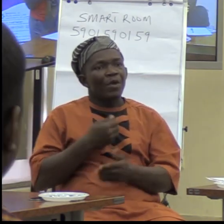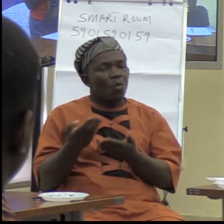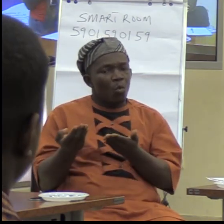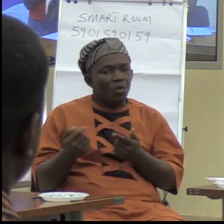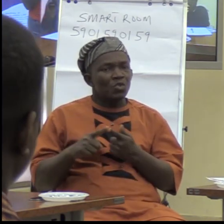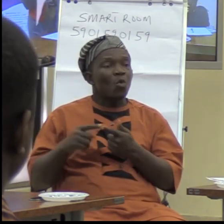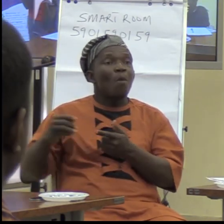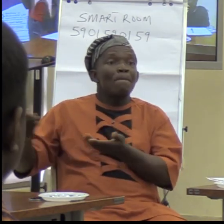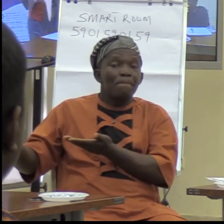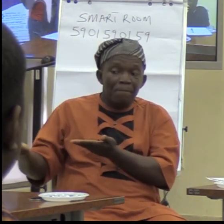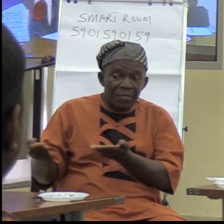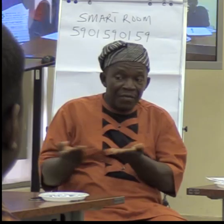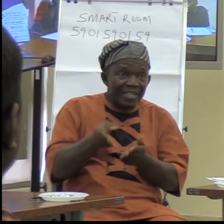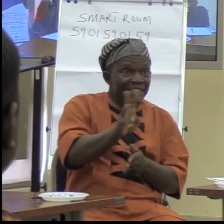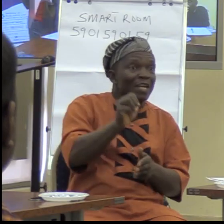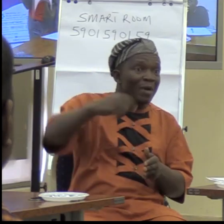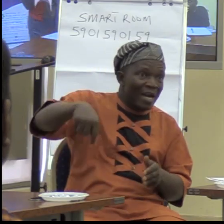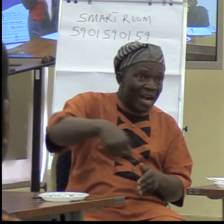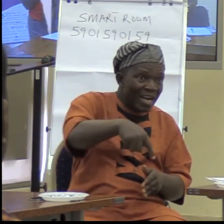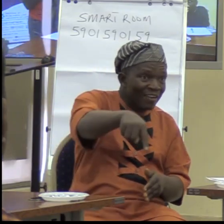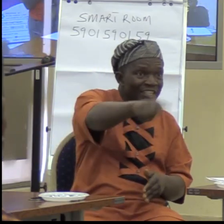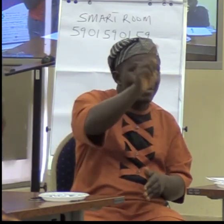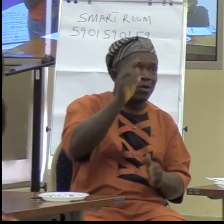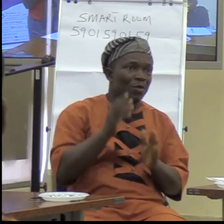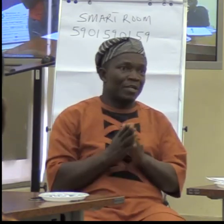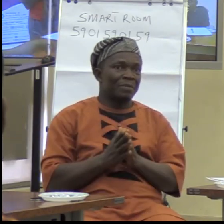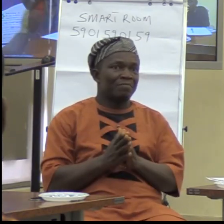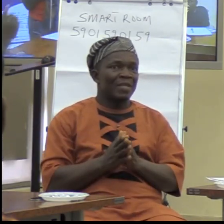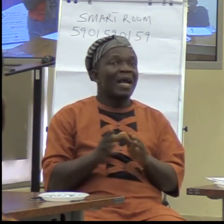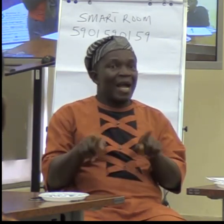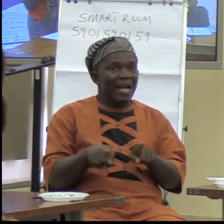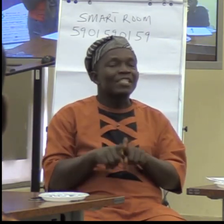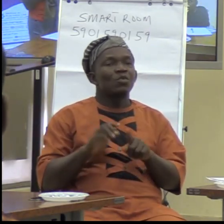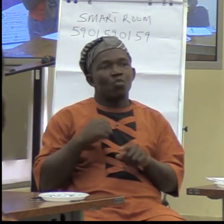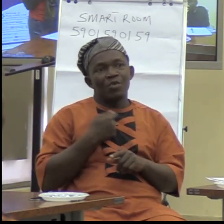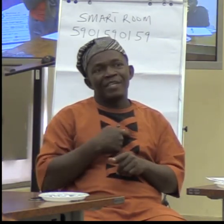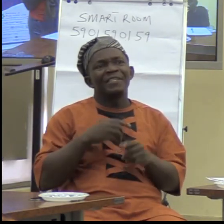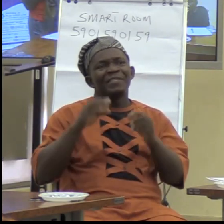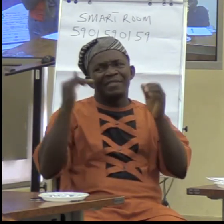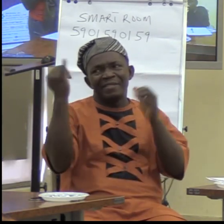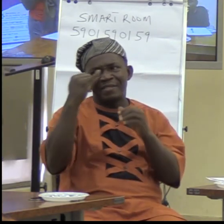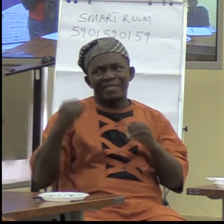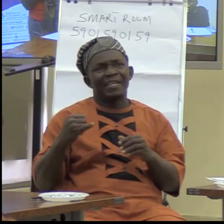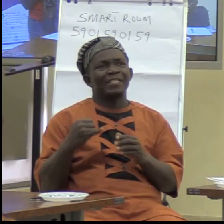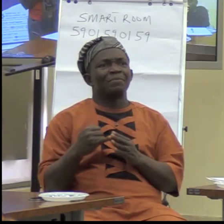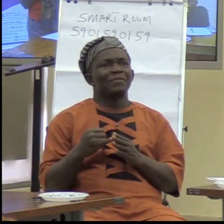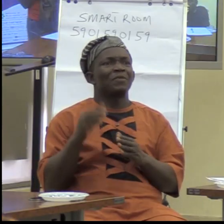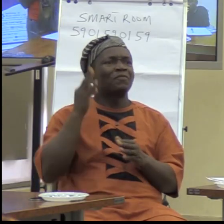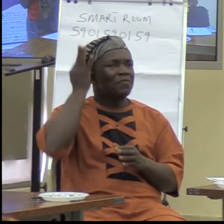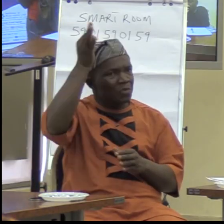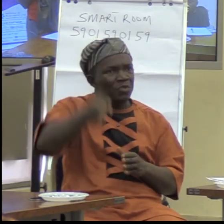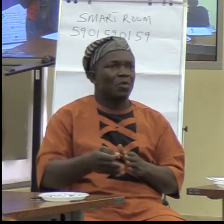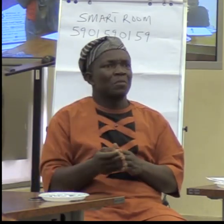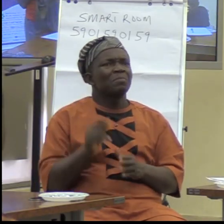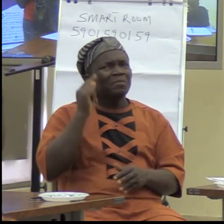people, that as we are thinking of designing the systems, as we are thinking of building it, we are also thinking of people